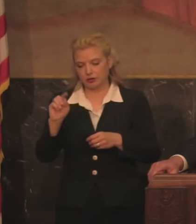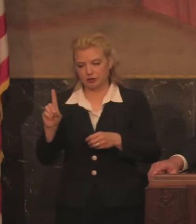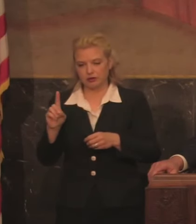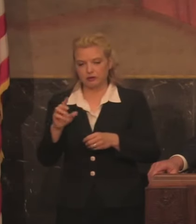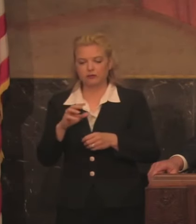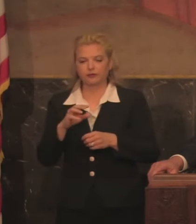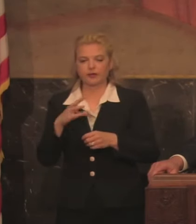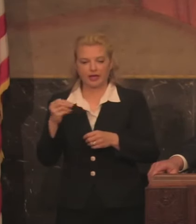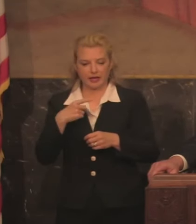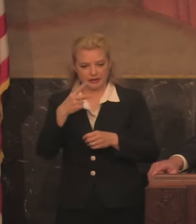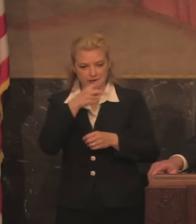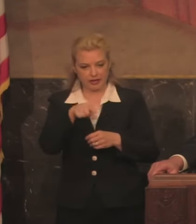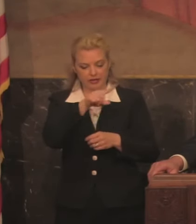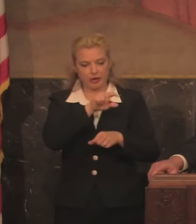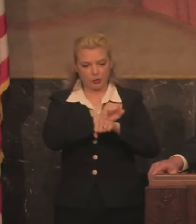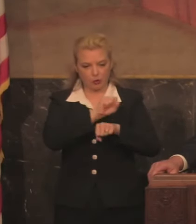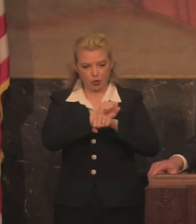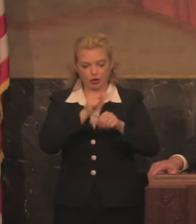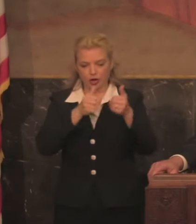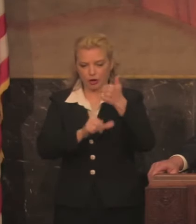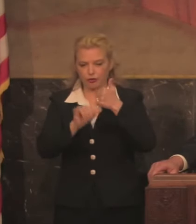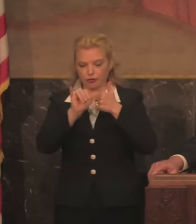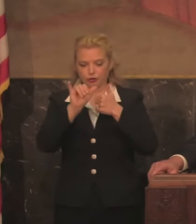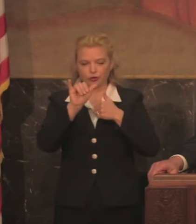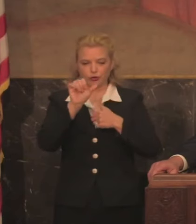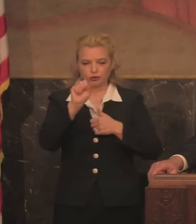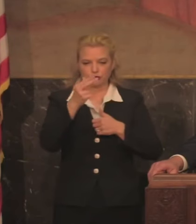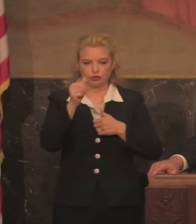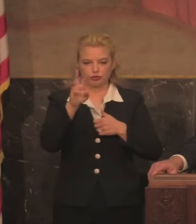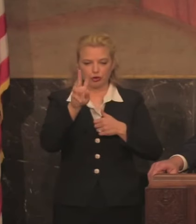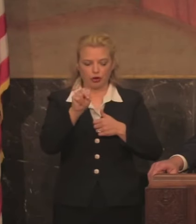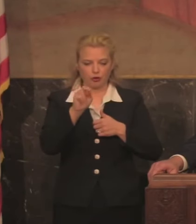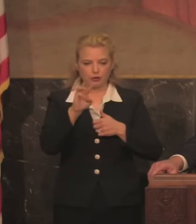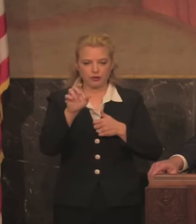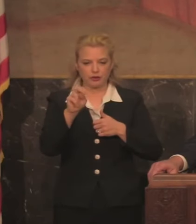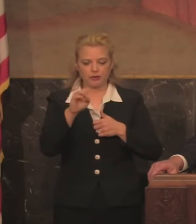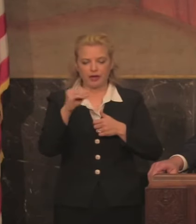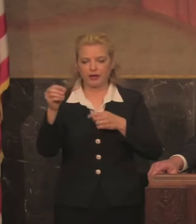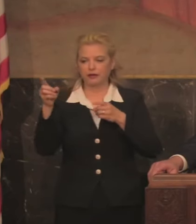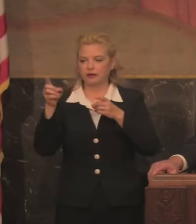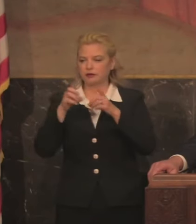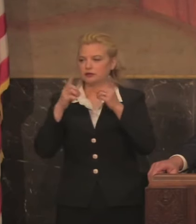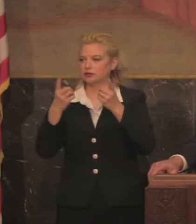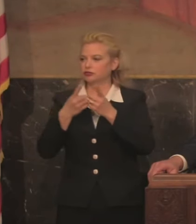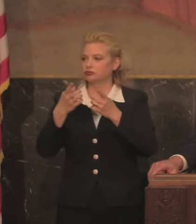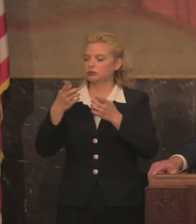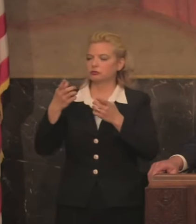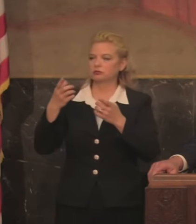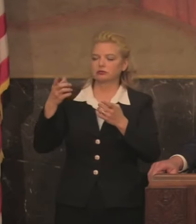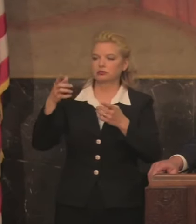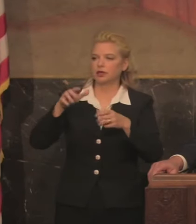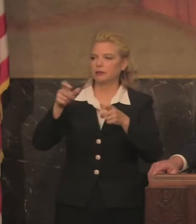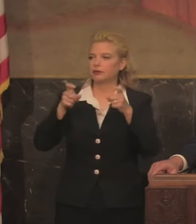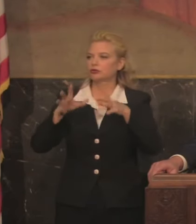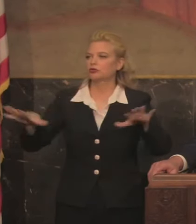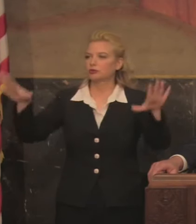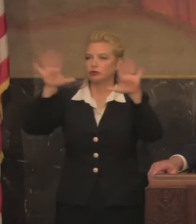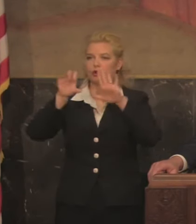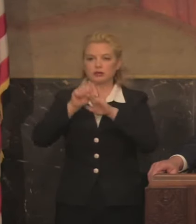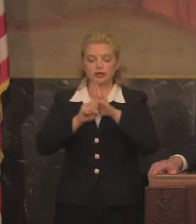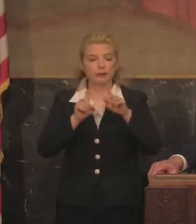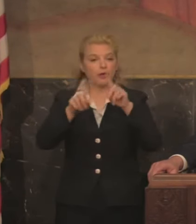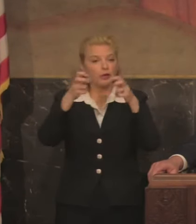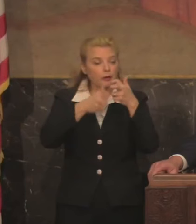I see them work every day under the leadership of Sean Wilson and the district administrators across the state. The problem